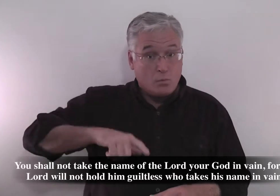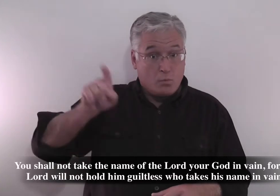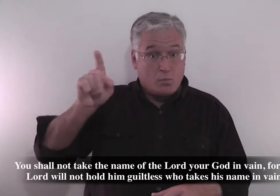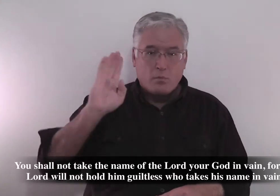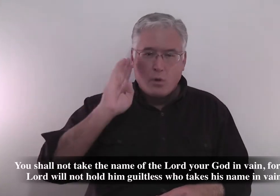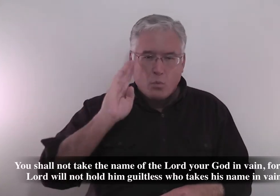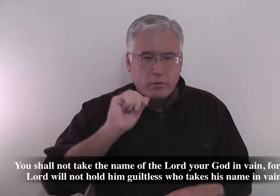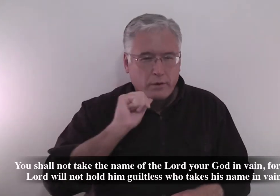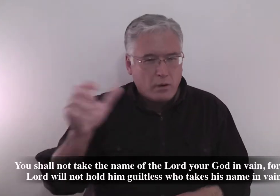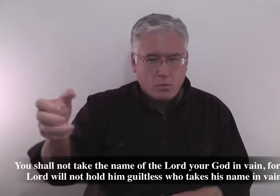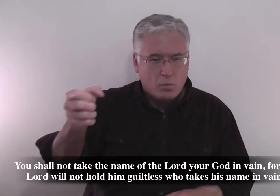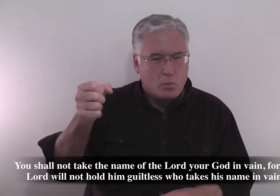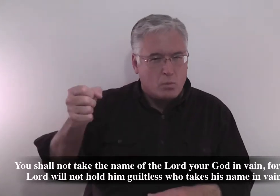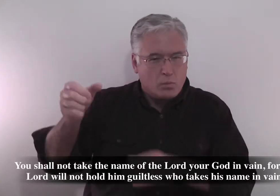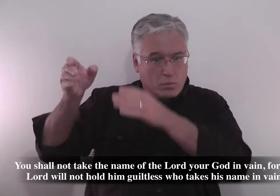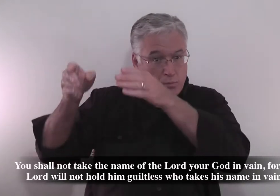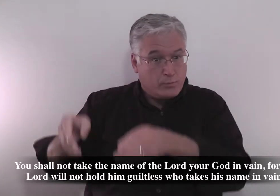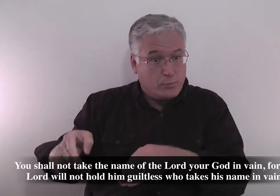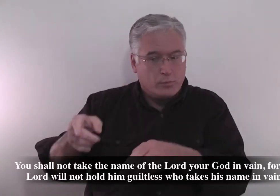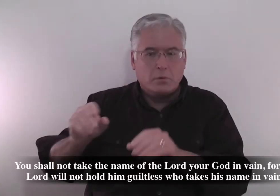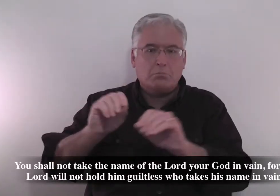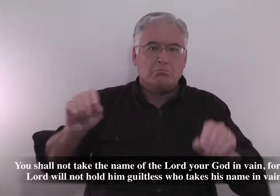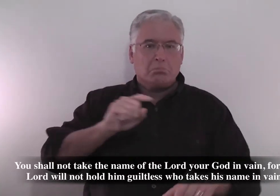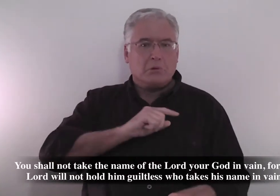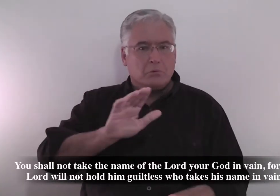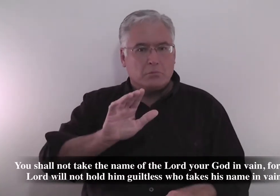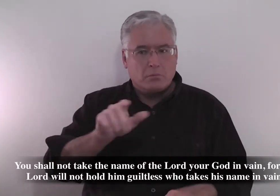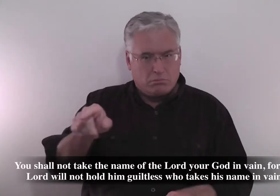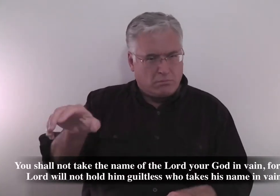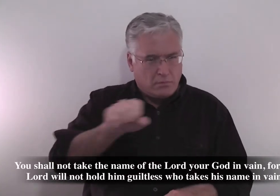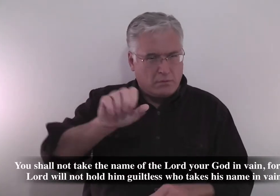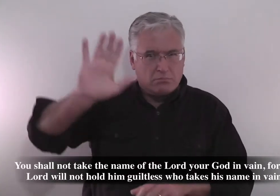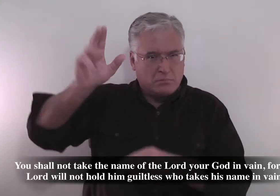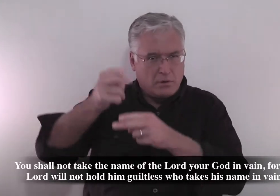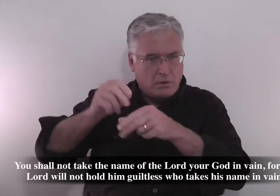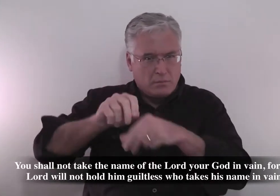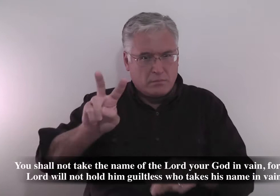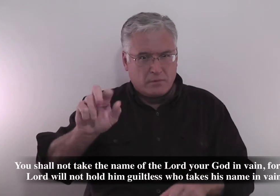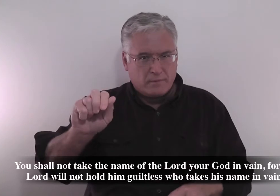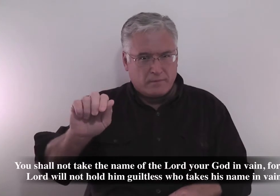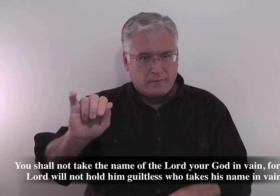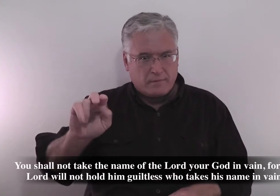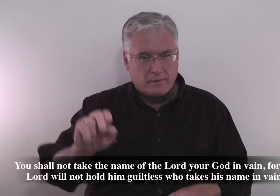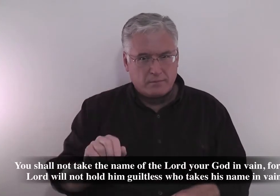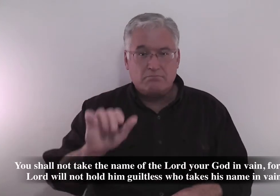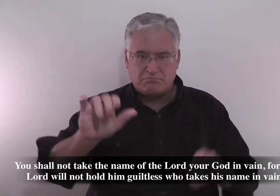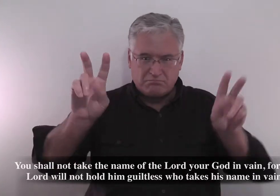for the Lord will not hold him guiltless who takes his name in vain.